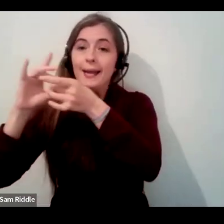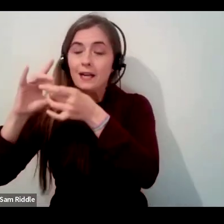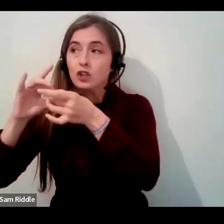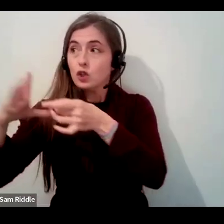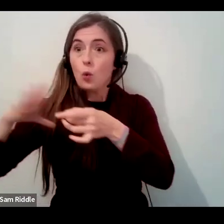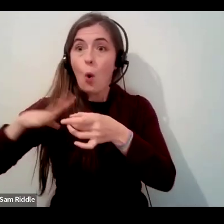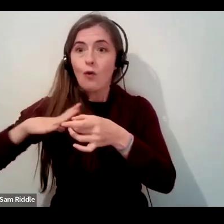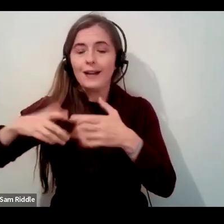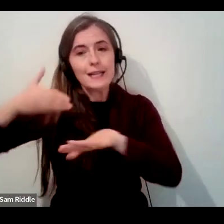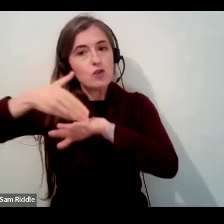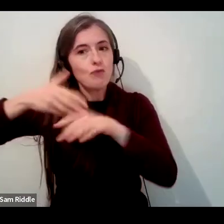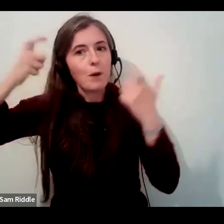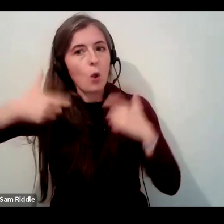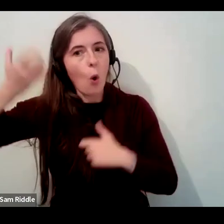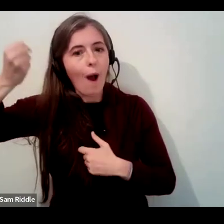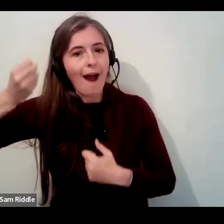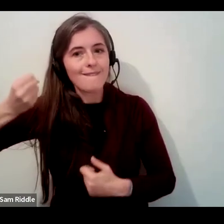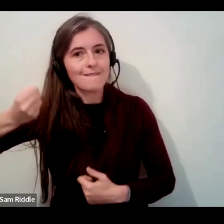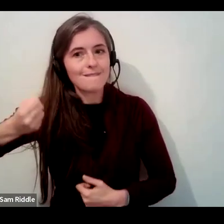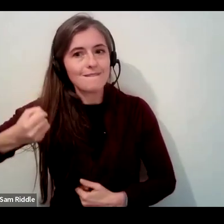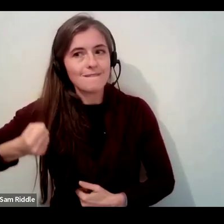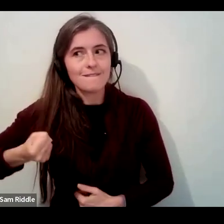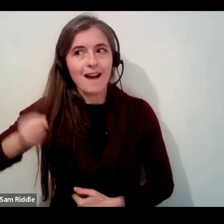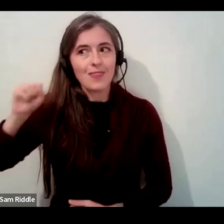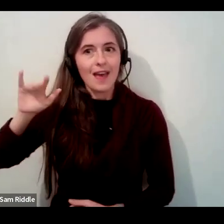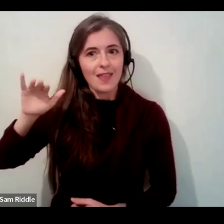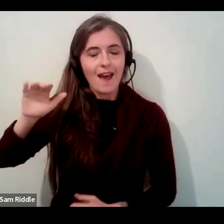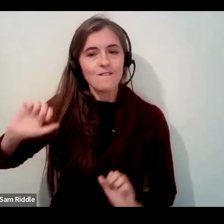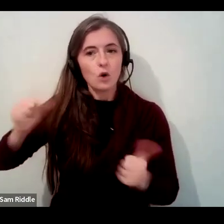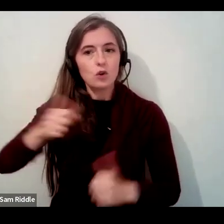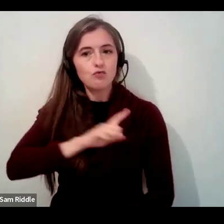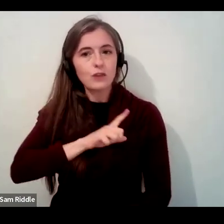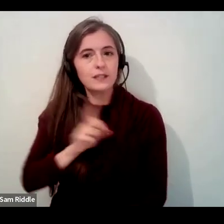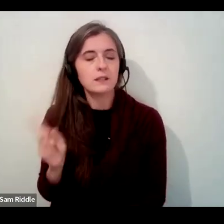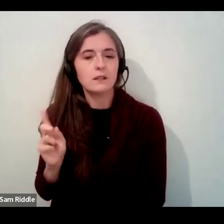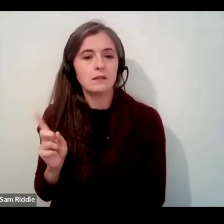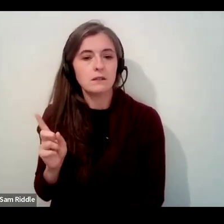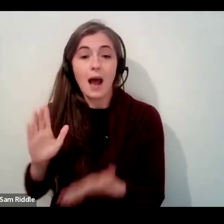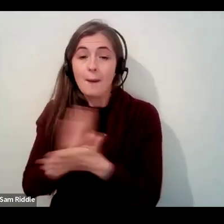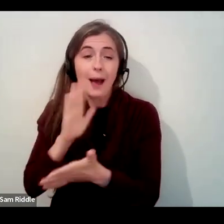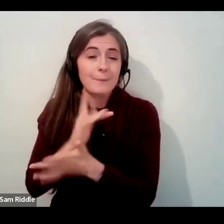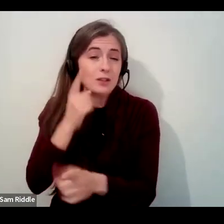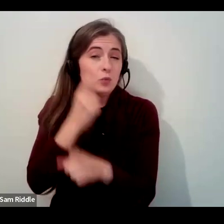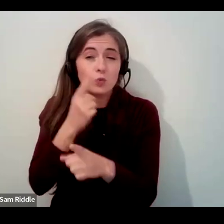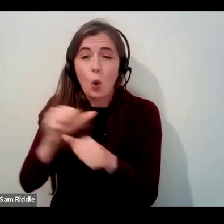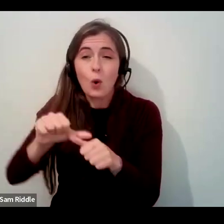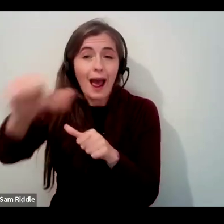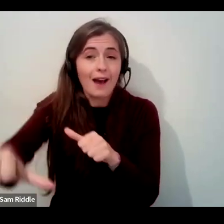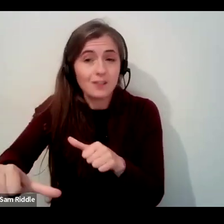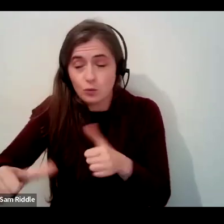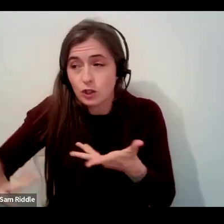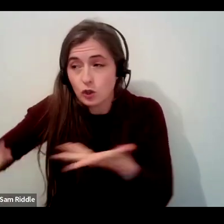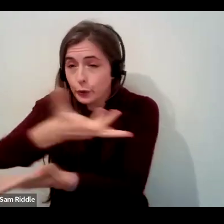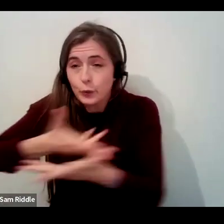that are in place, but are there for a very, very, very good reason. And I'm quite happy to talk to anybody afterwards to do